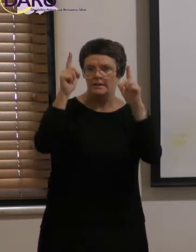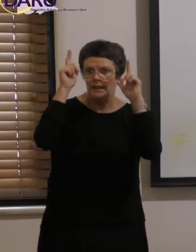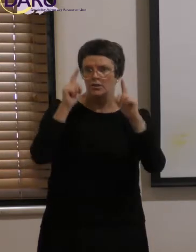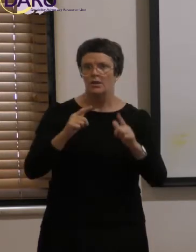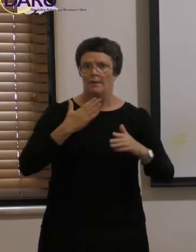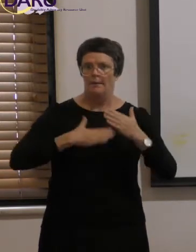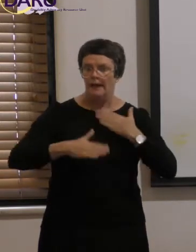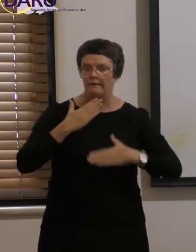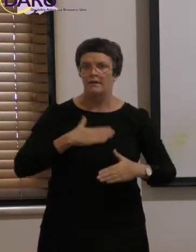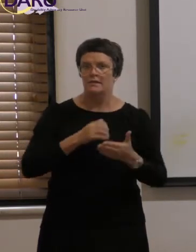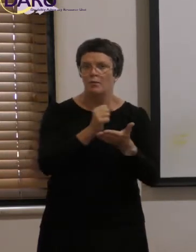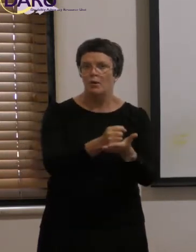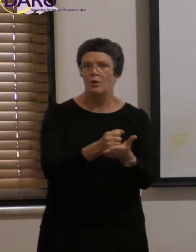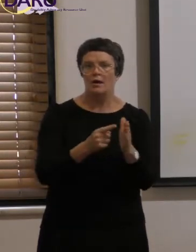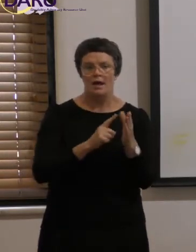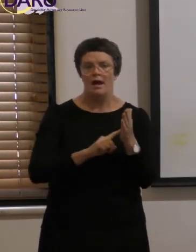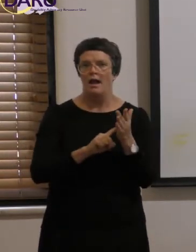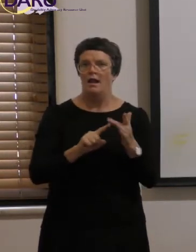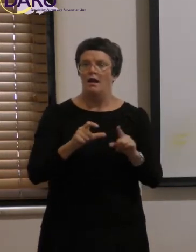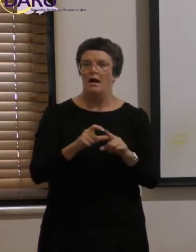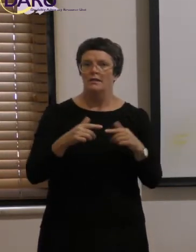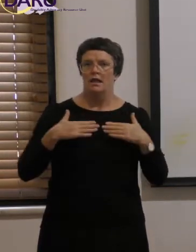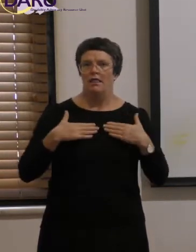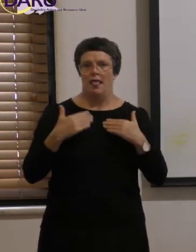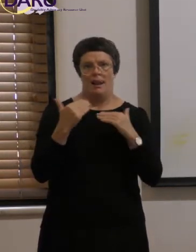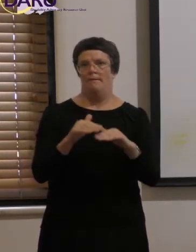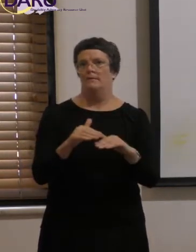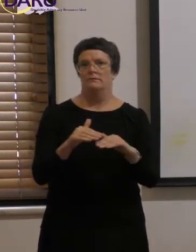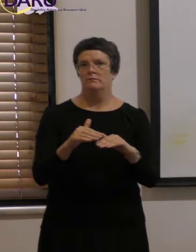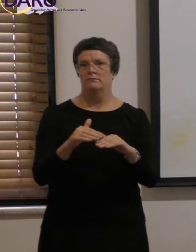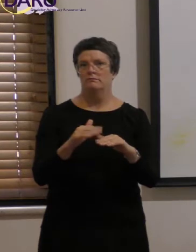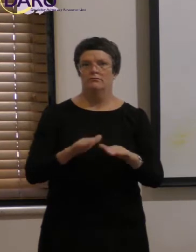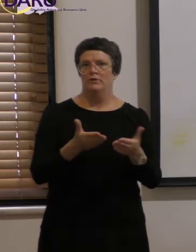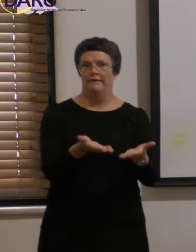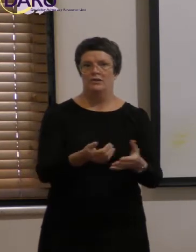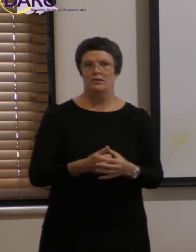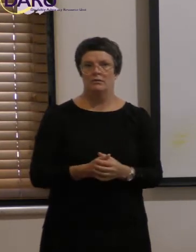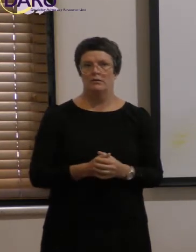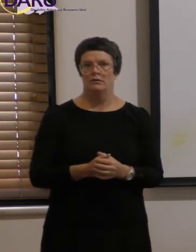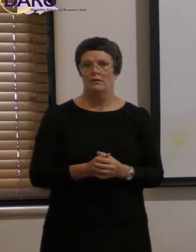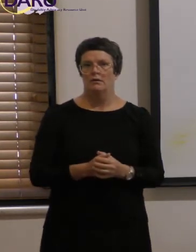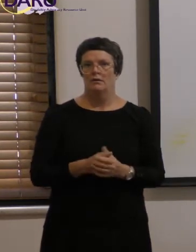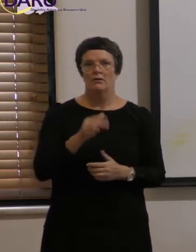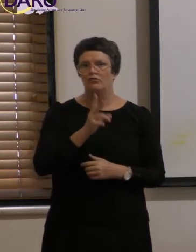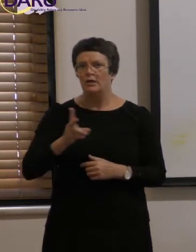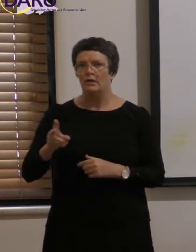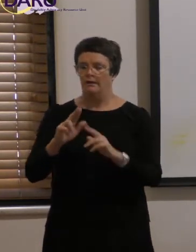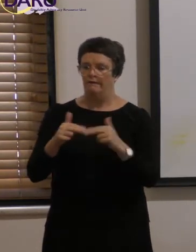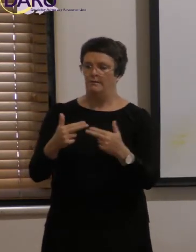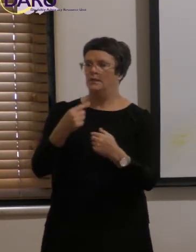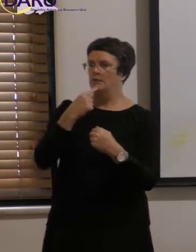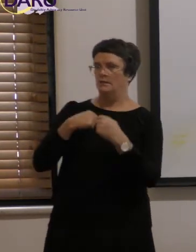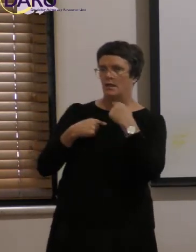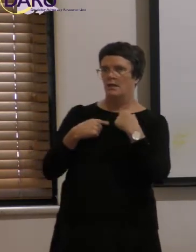health. So often we have concerns raised to us about the